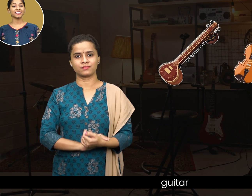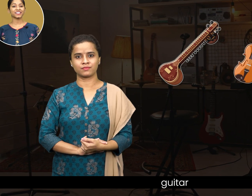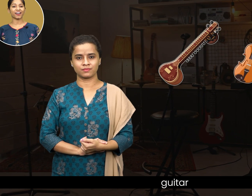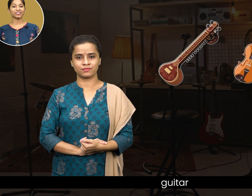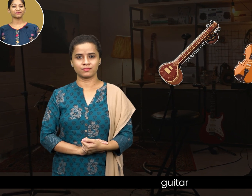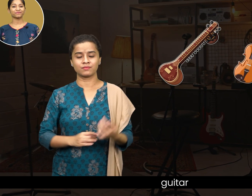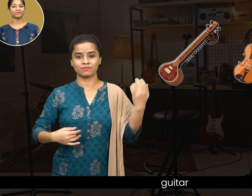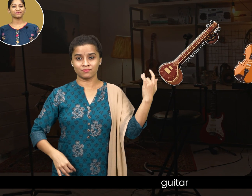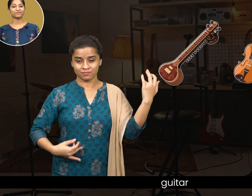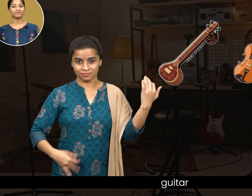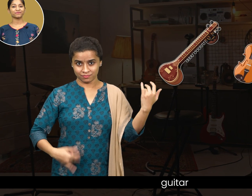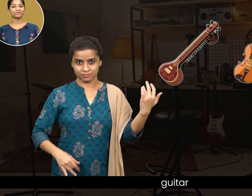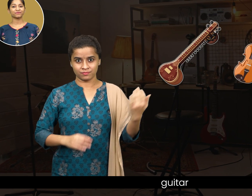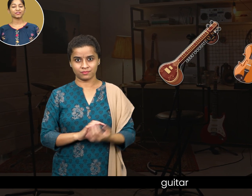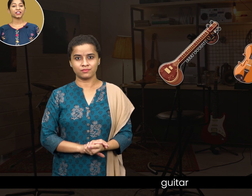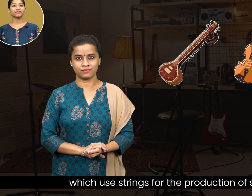guitar,